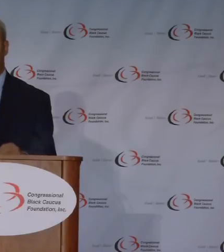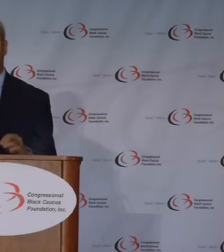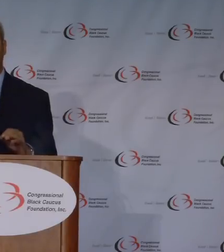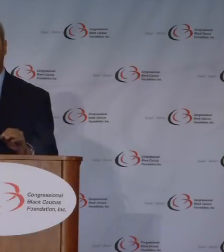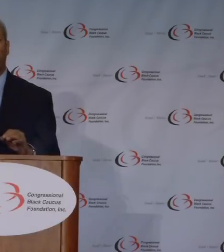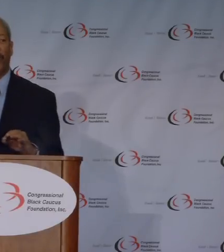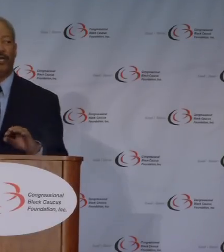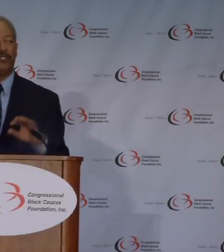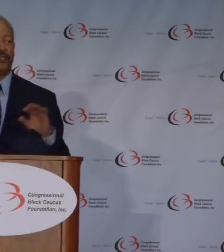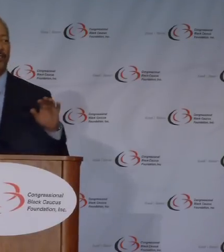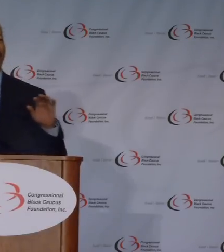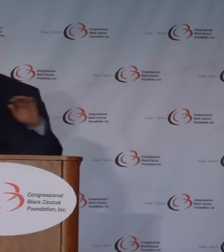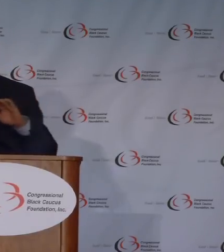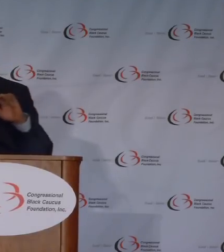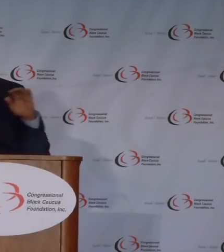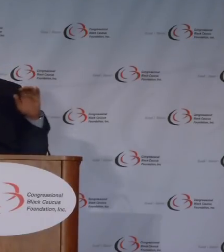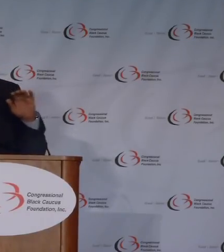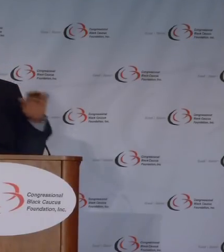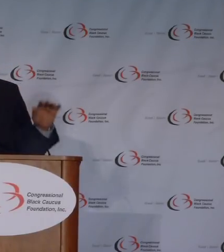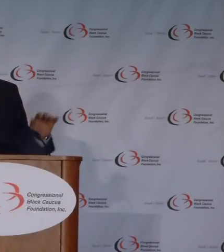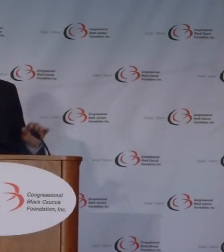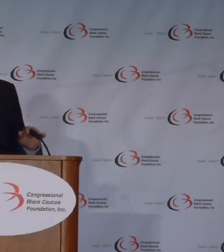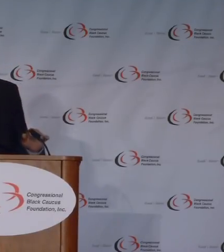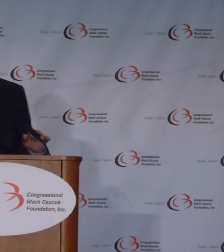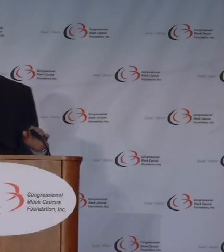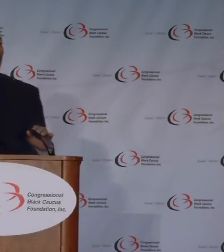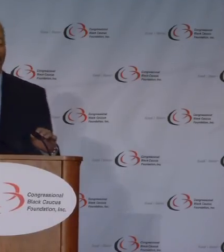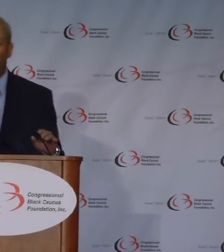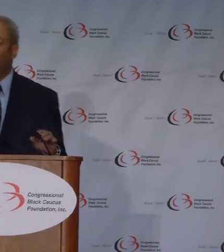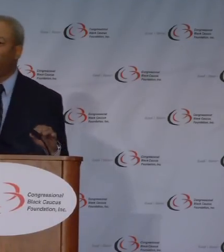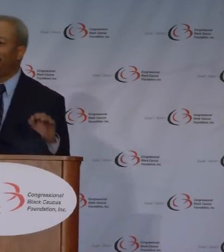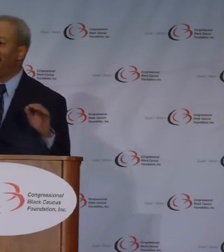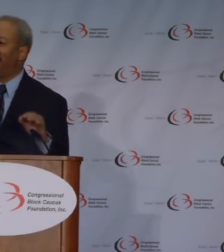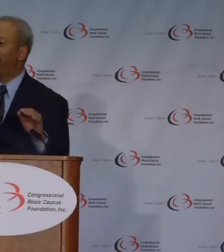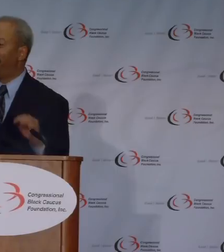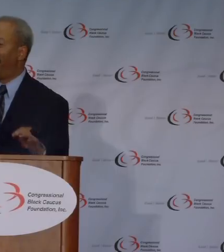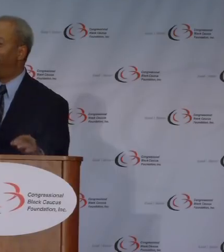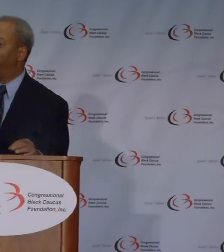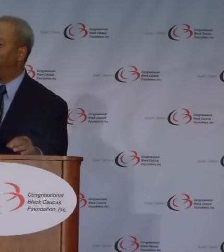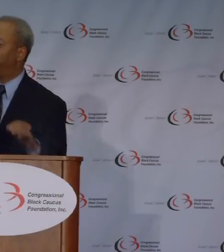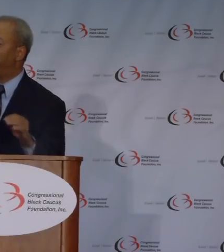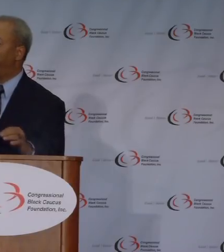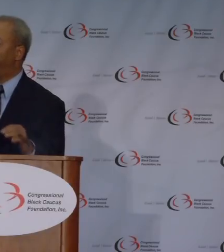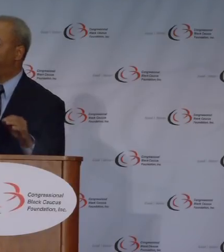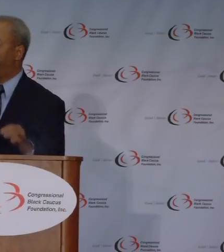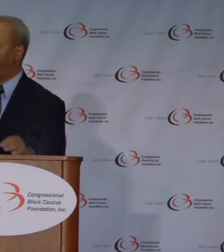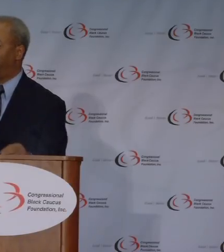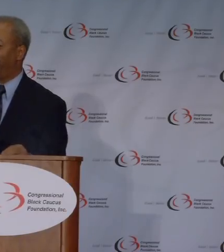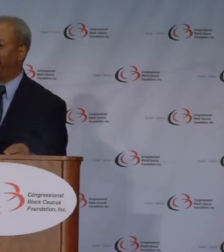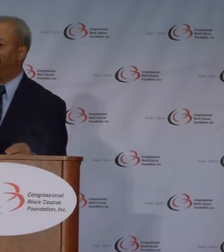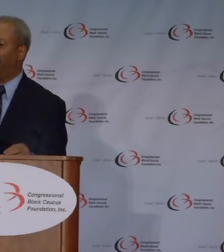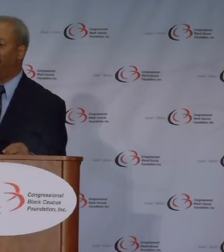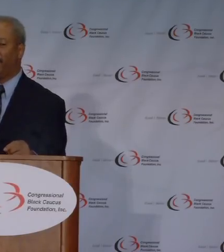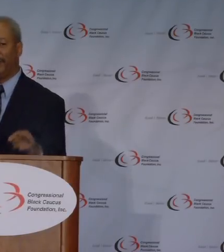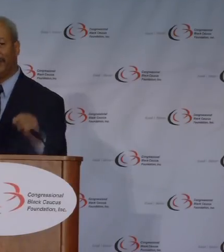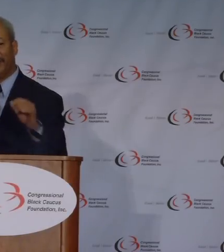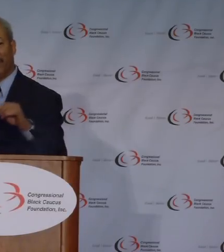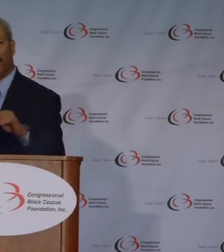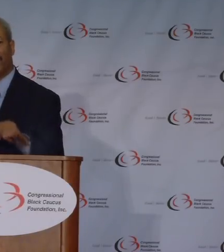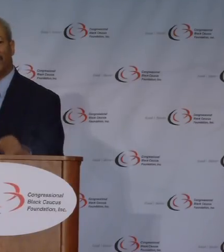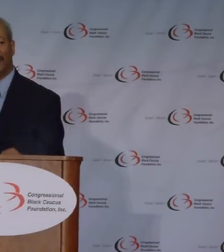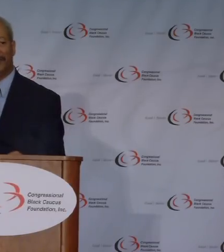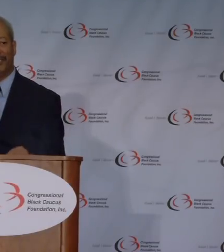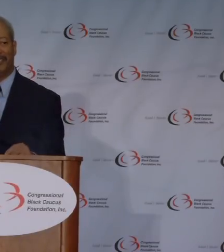today, because you could search the entire globe. You could not find a more appropriate speaker for